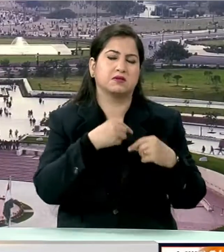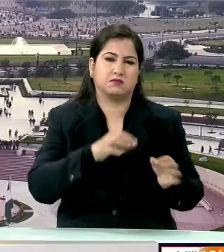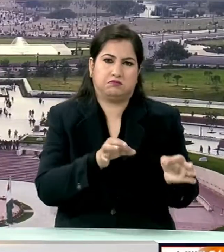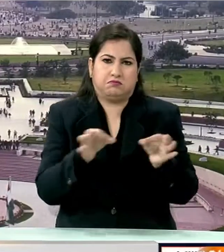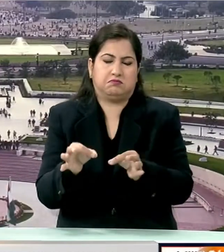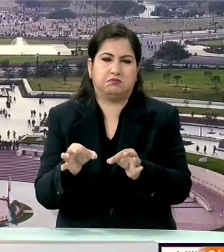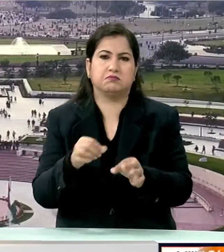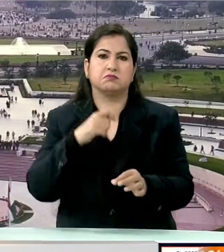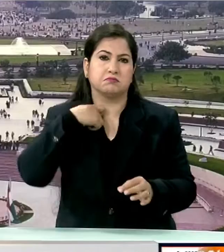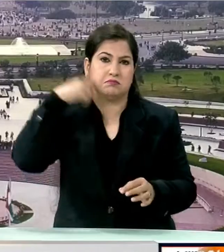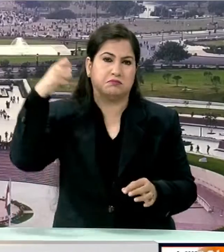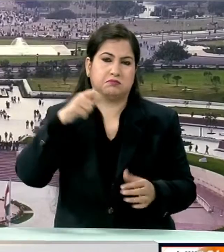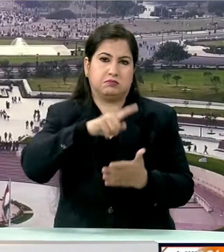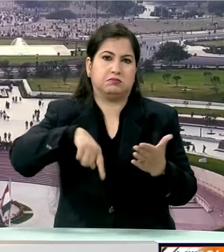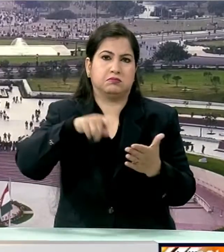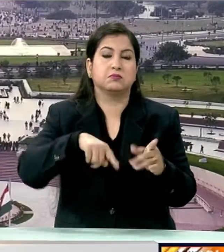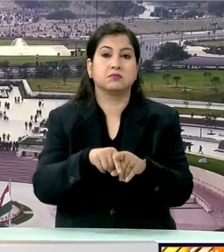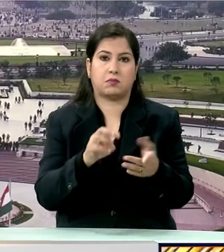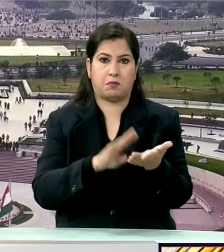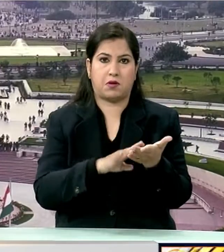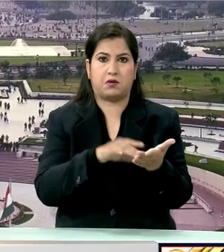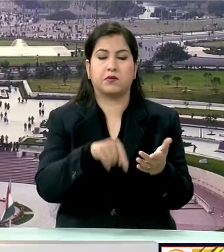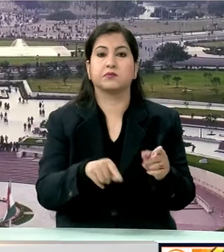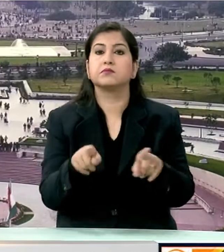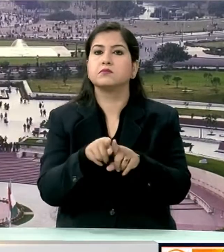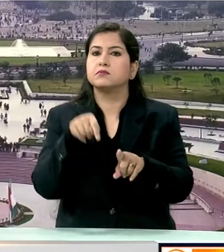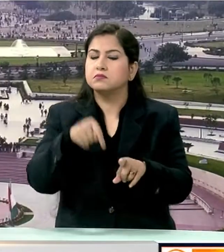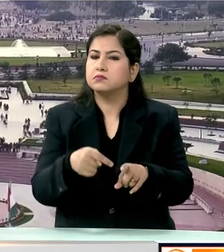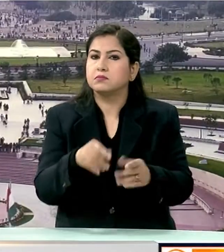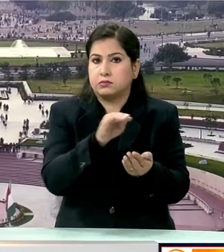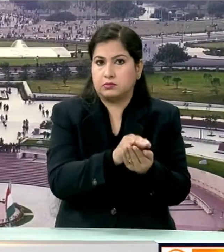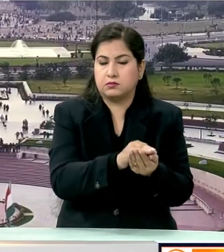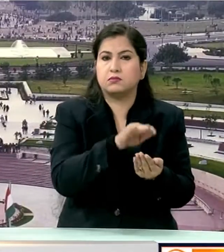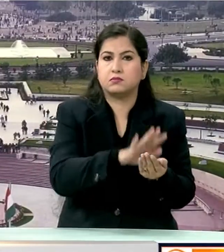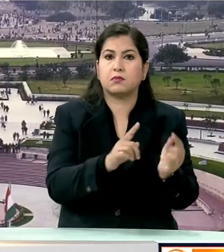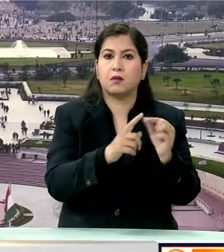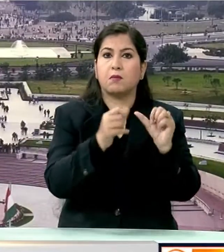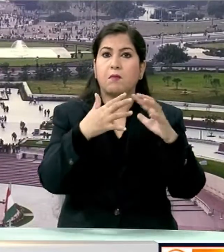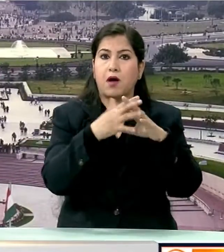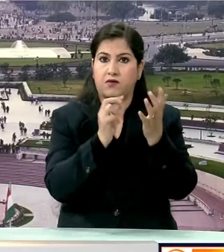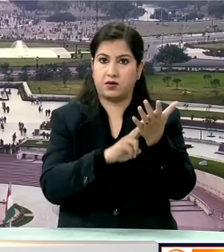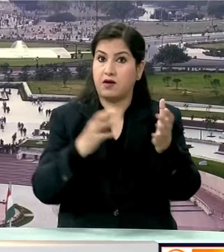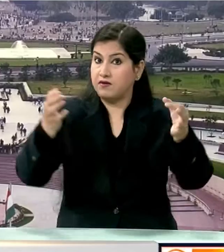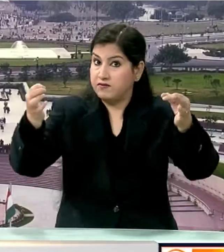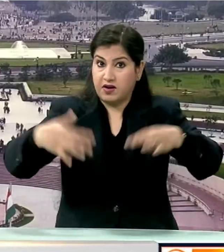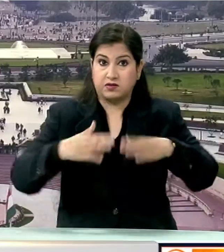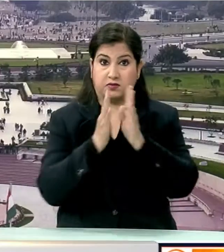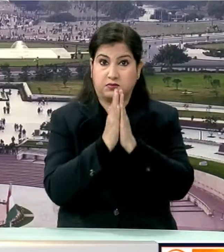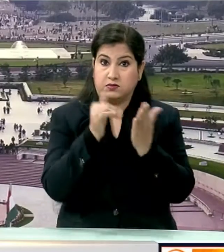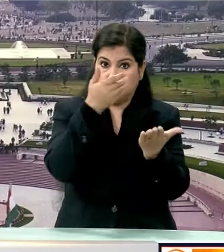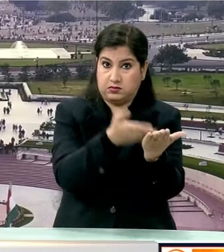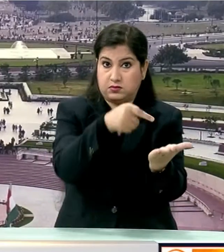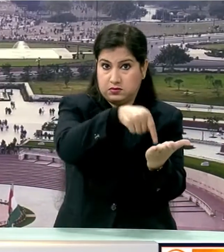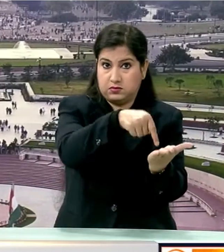petition before the president on Monday. While it was reserving the order on Pawan's fresh plea to stay the